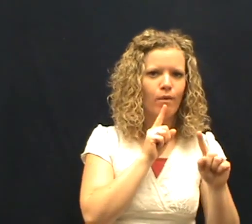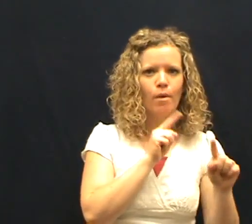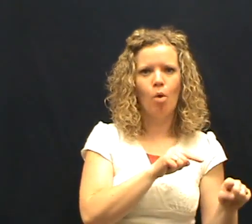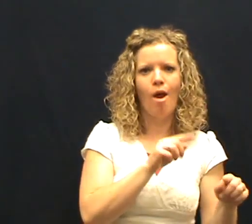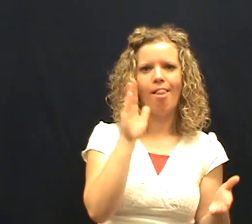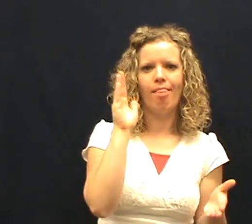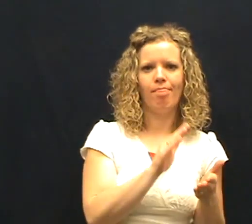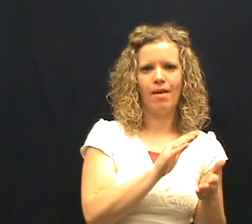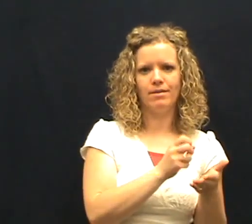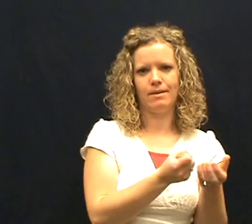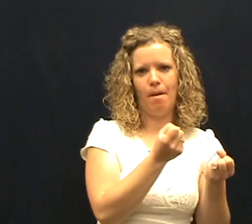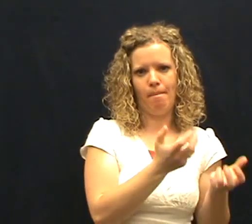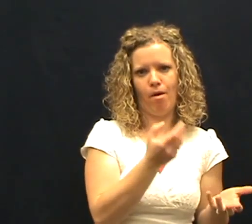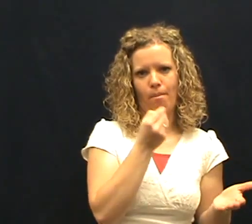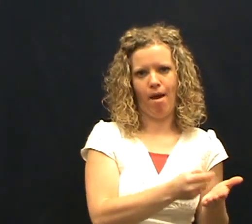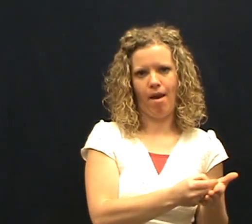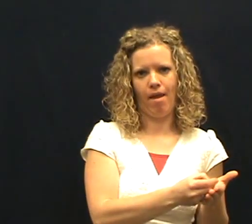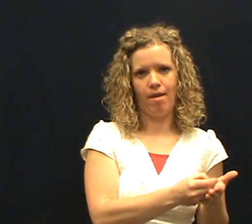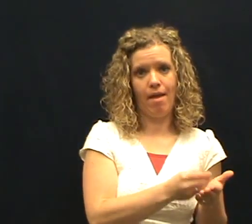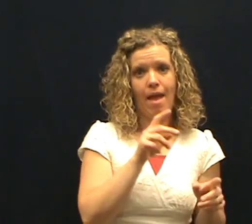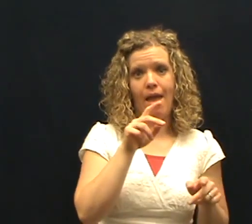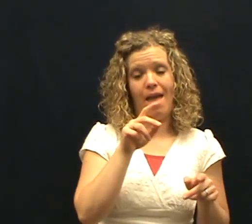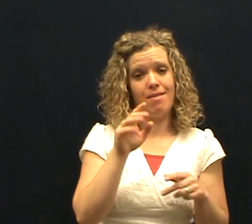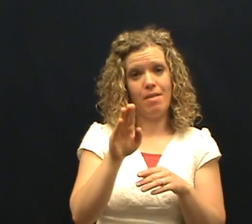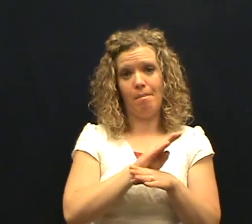missing in between. So the cashier